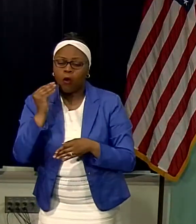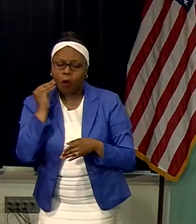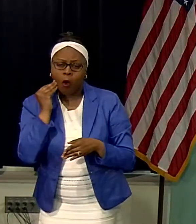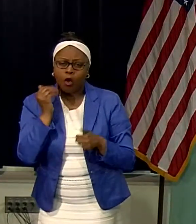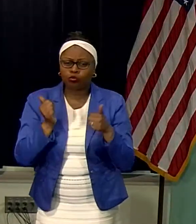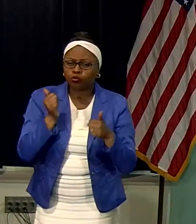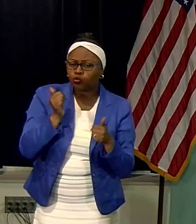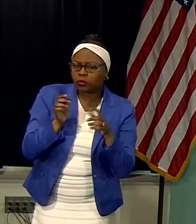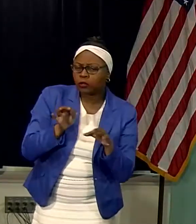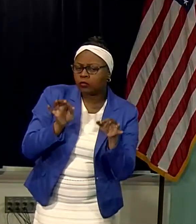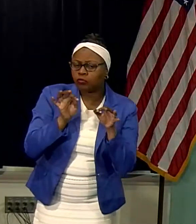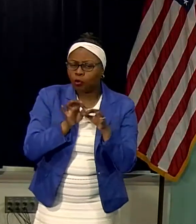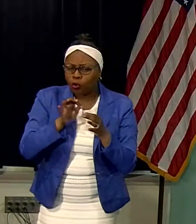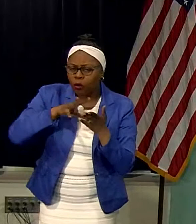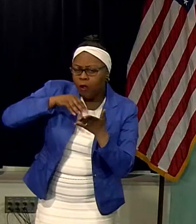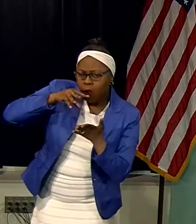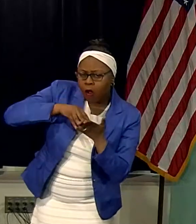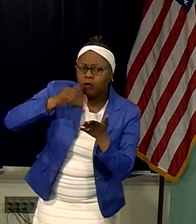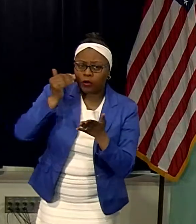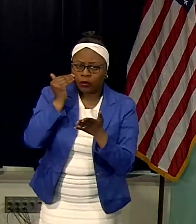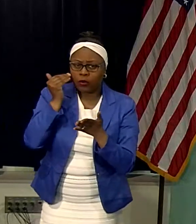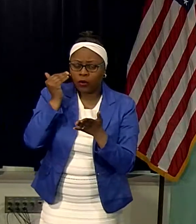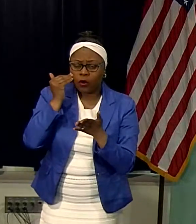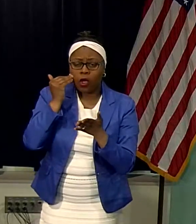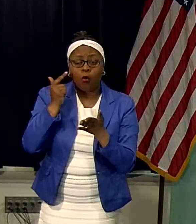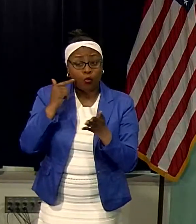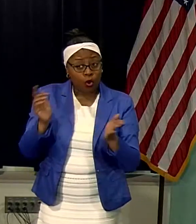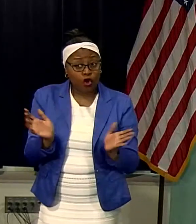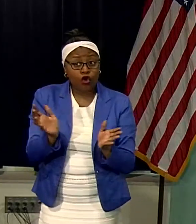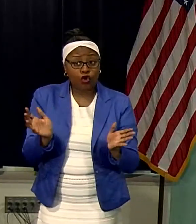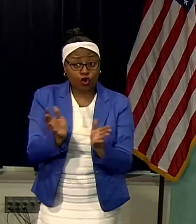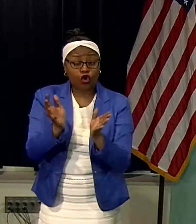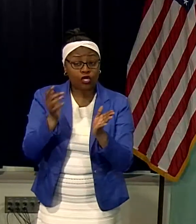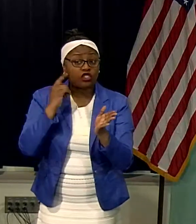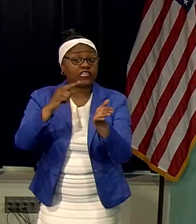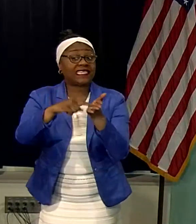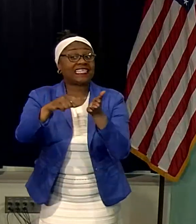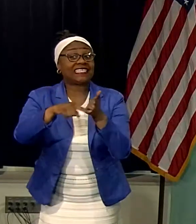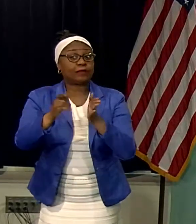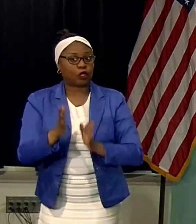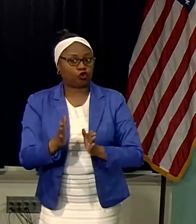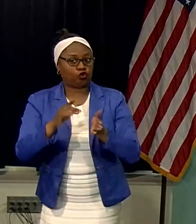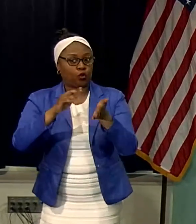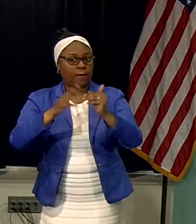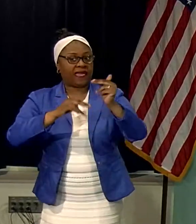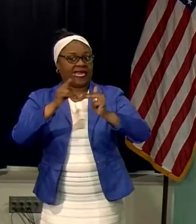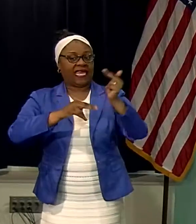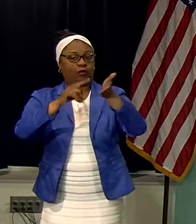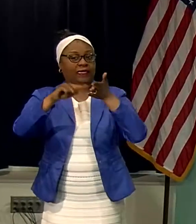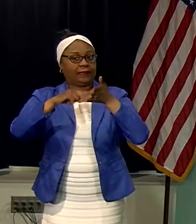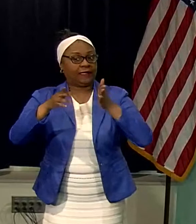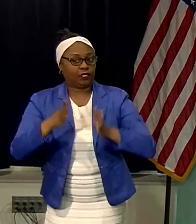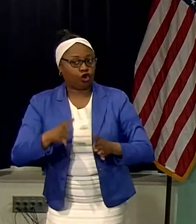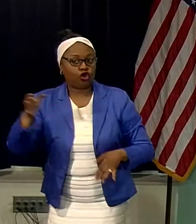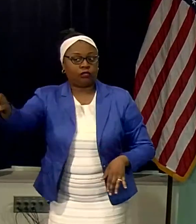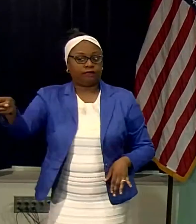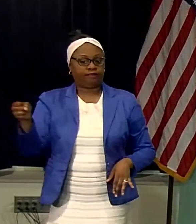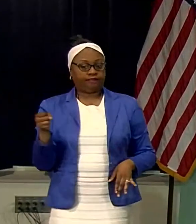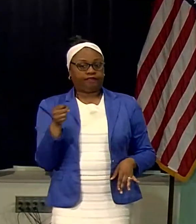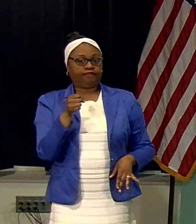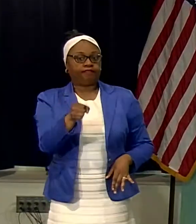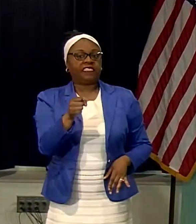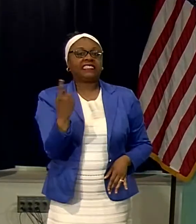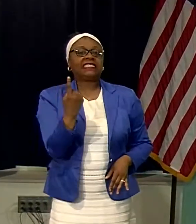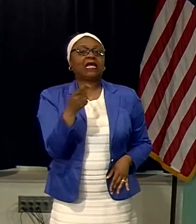also encourages you to bring a live an inspector, a building inspector, or a developer or a contractor,